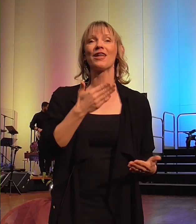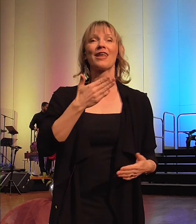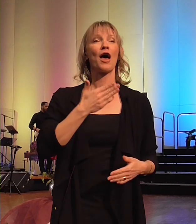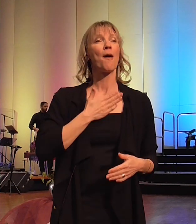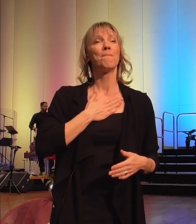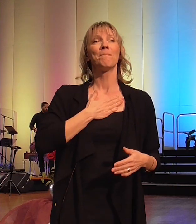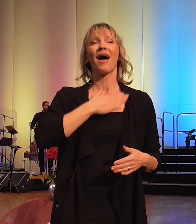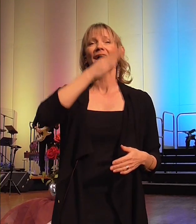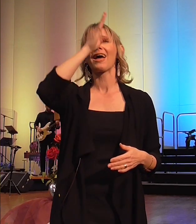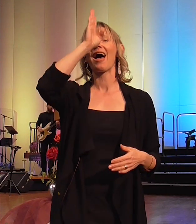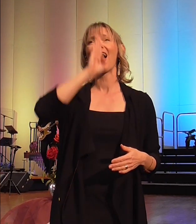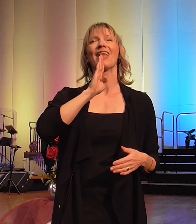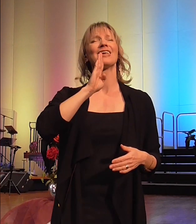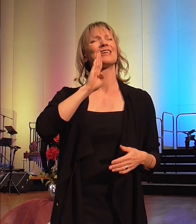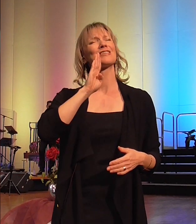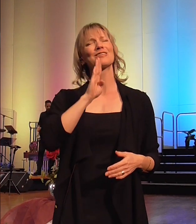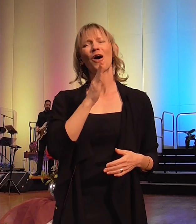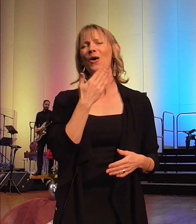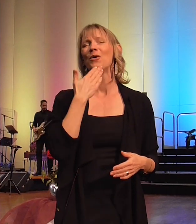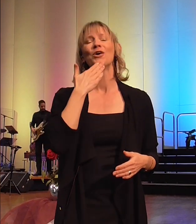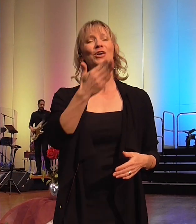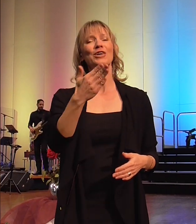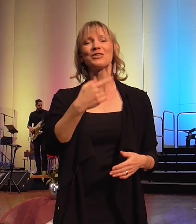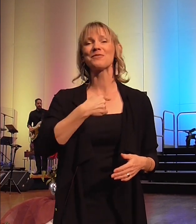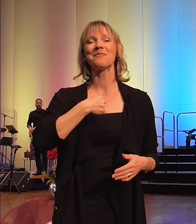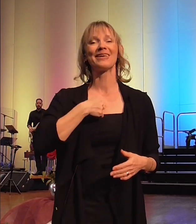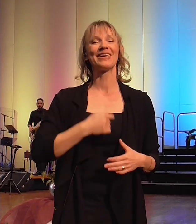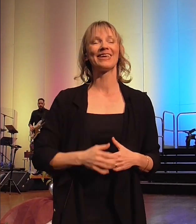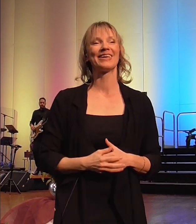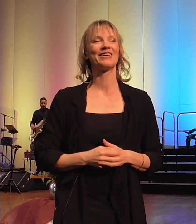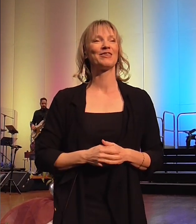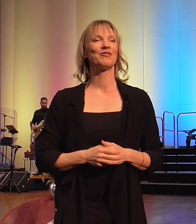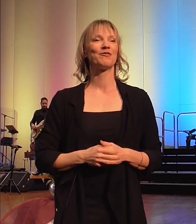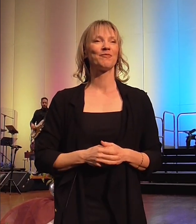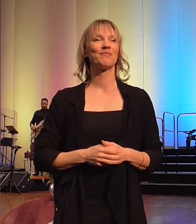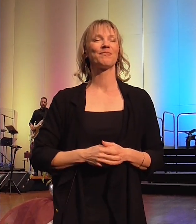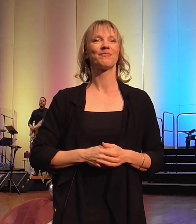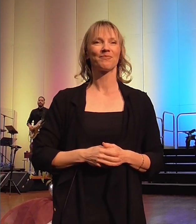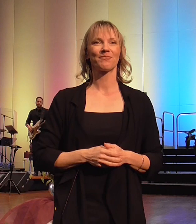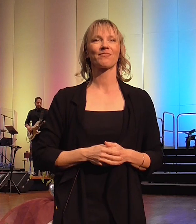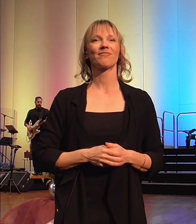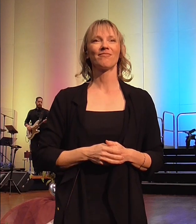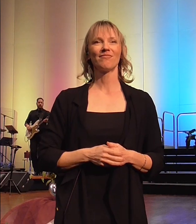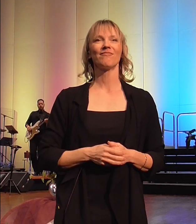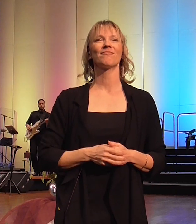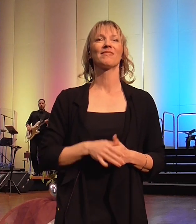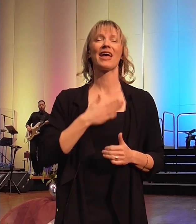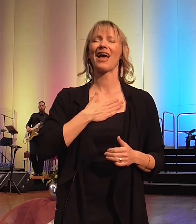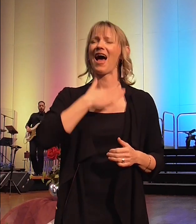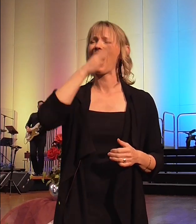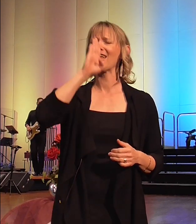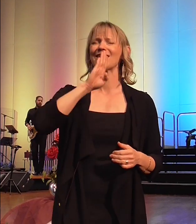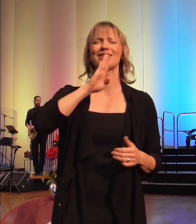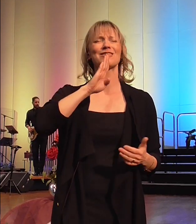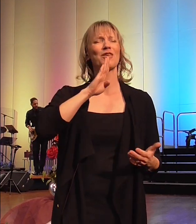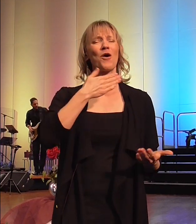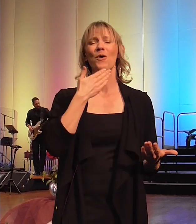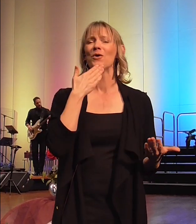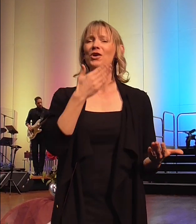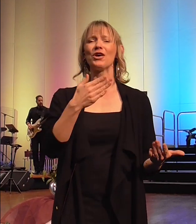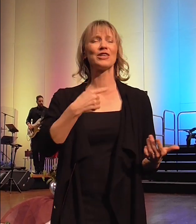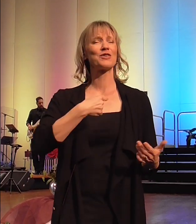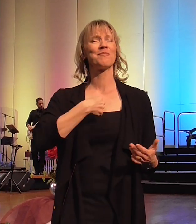good. My God is so good to me. Yeah. My God is